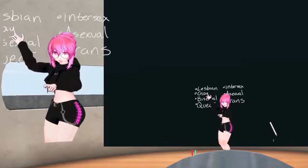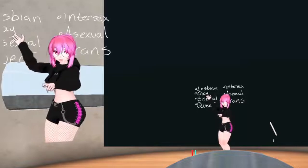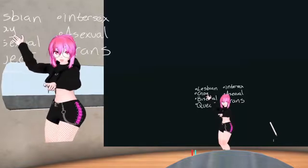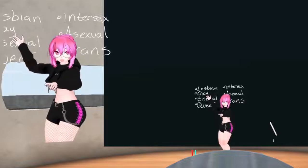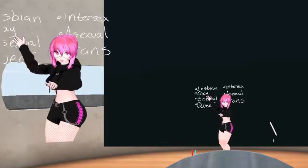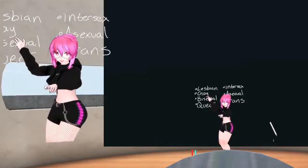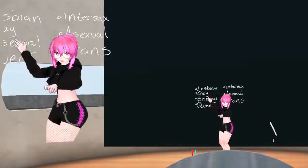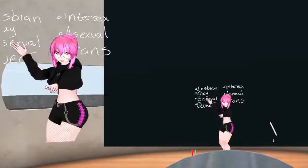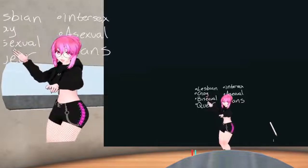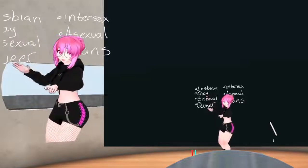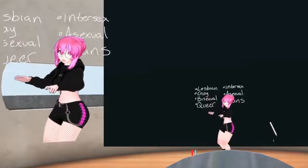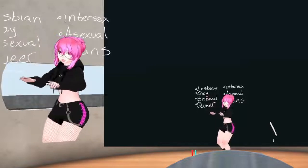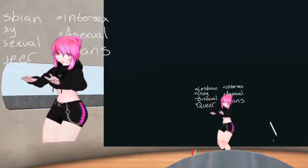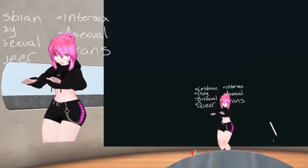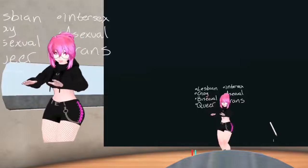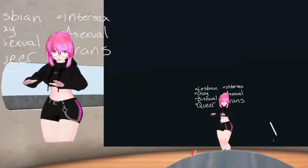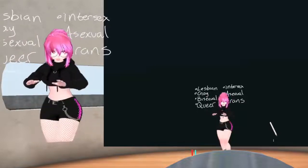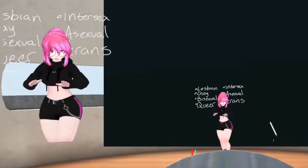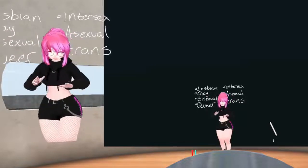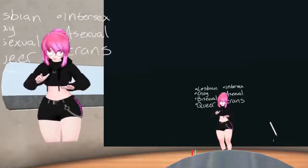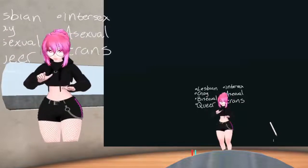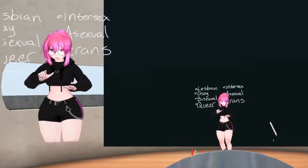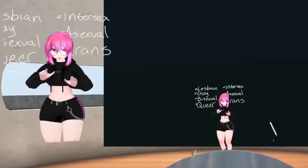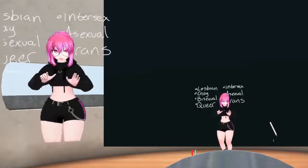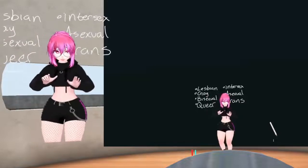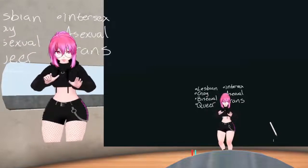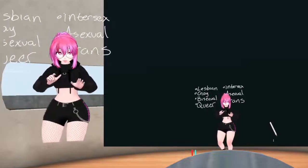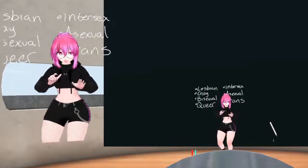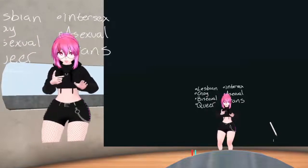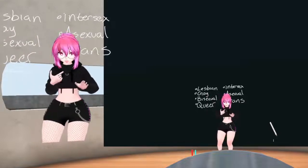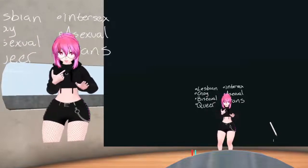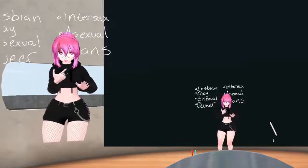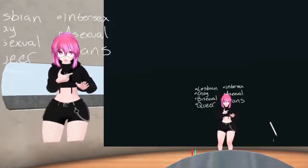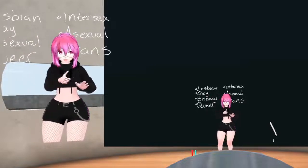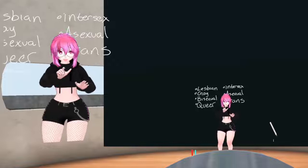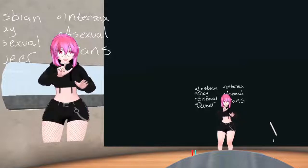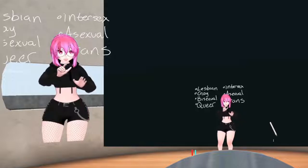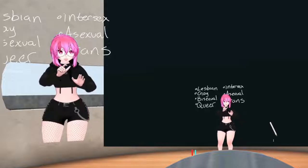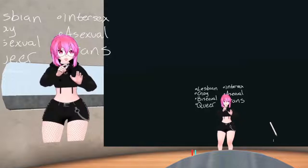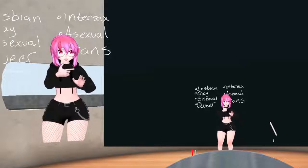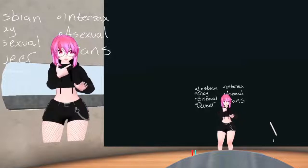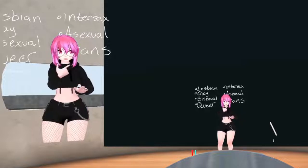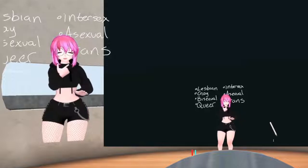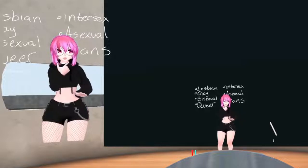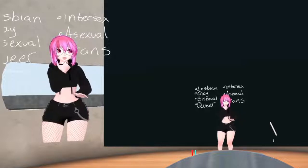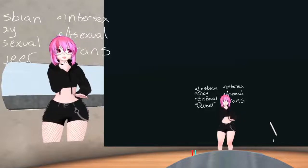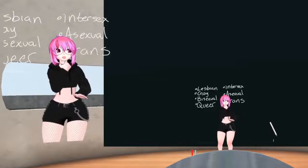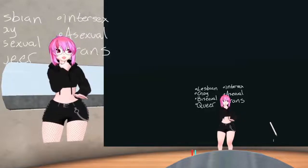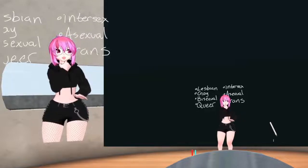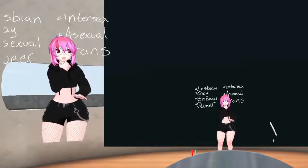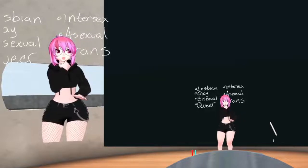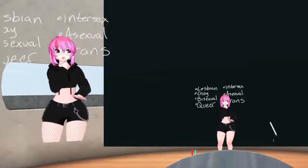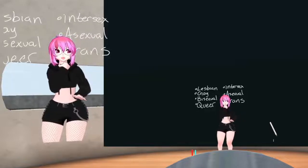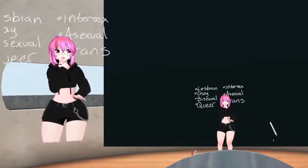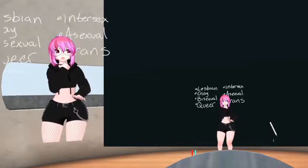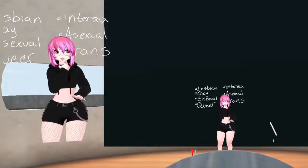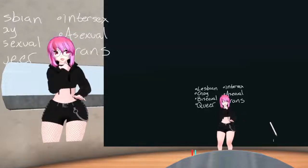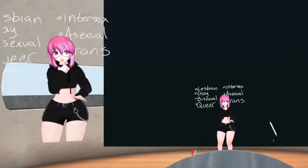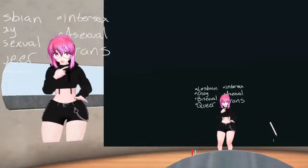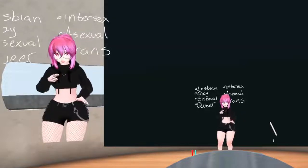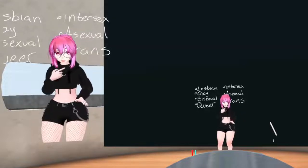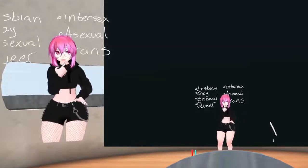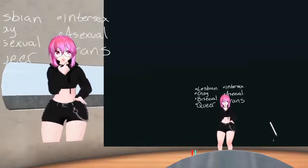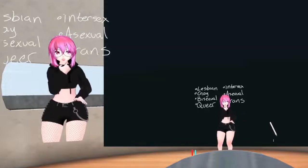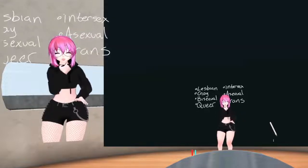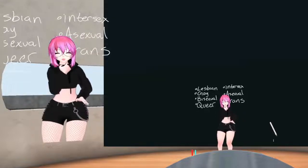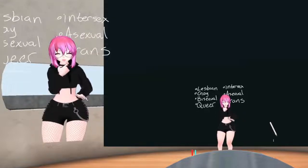Yes. Oh, girl, thank you for showing me that. Actually, I forgot to mention. So some people will do the G hand kind of pointed towards themselves,